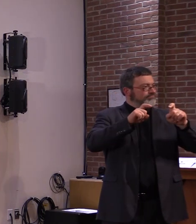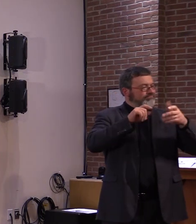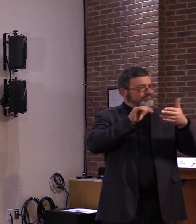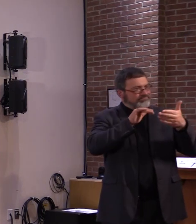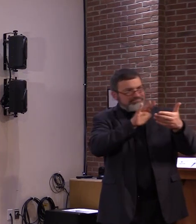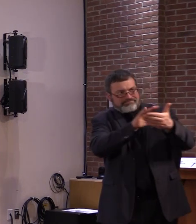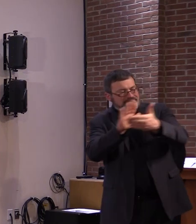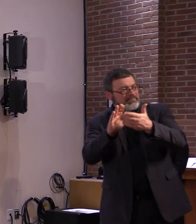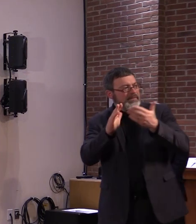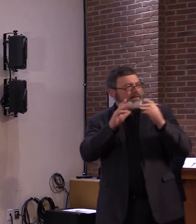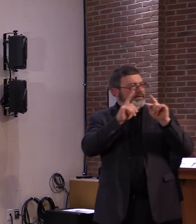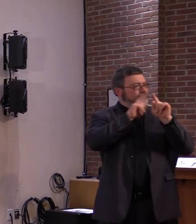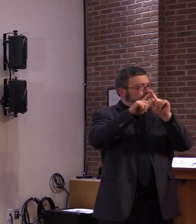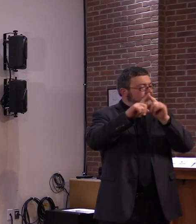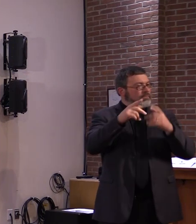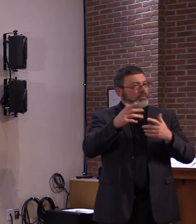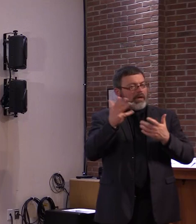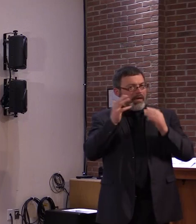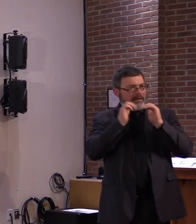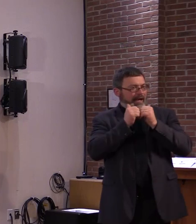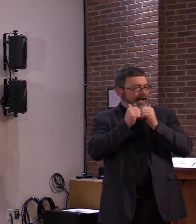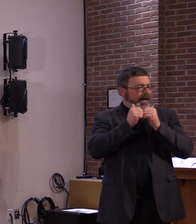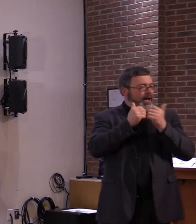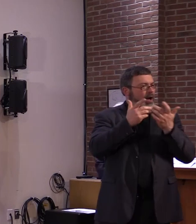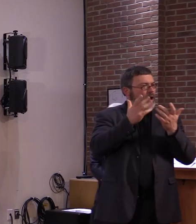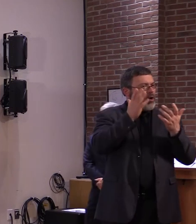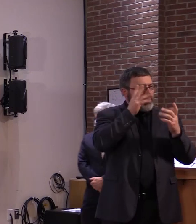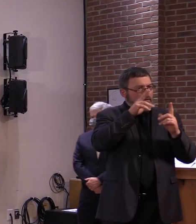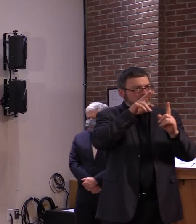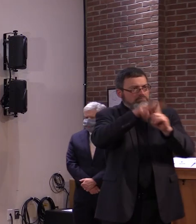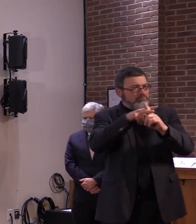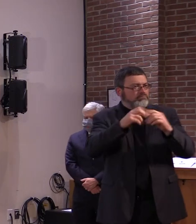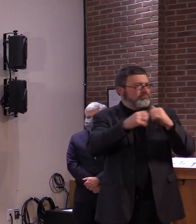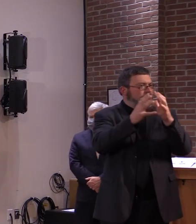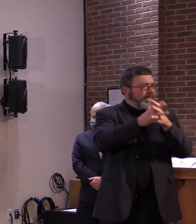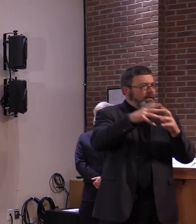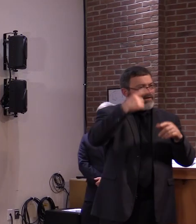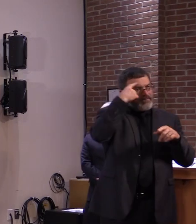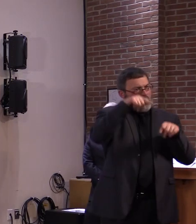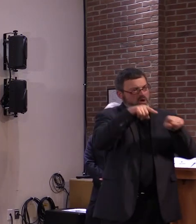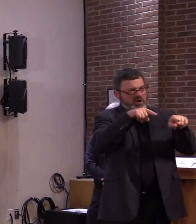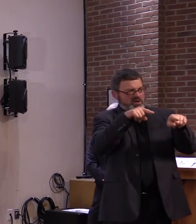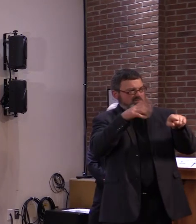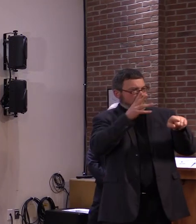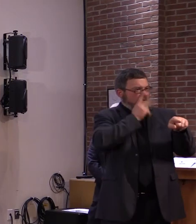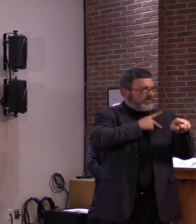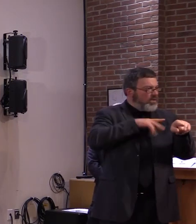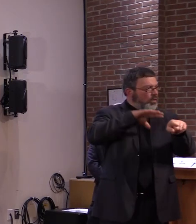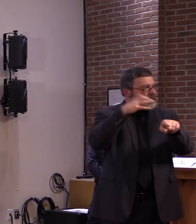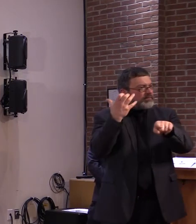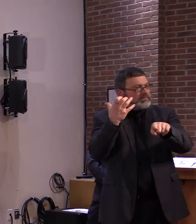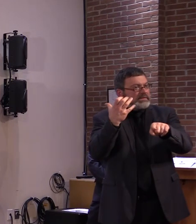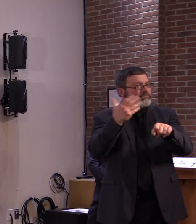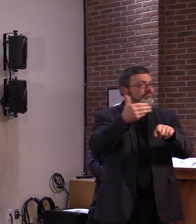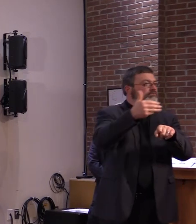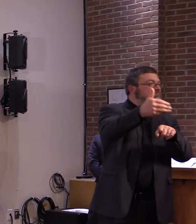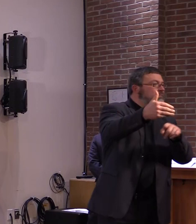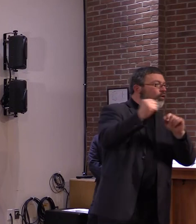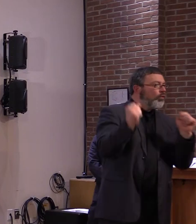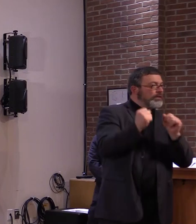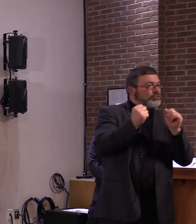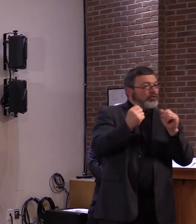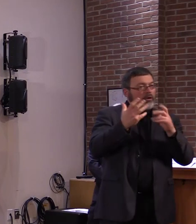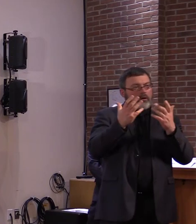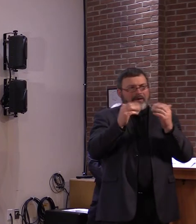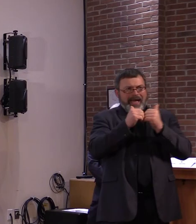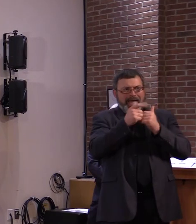season, possibly, you know, slightly increased travel season. I know some